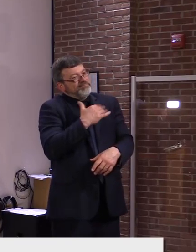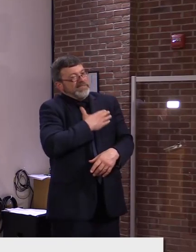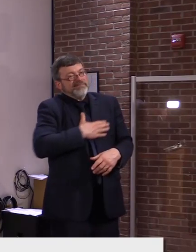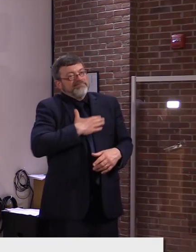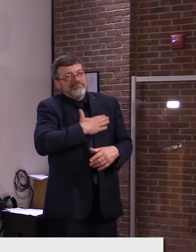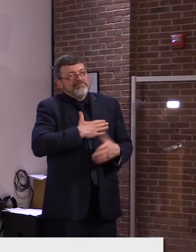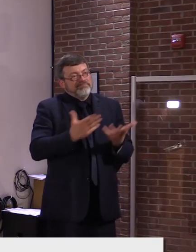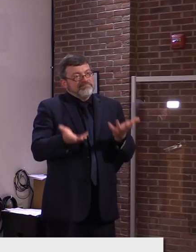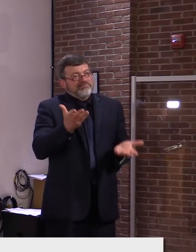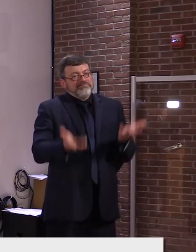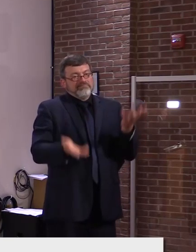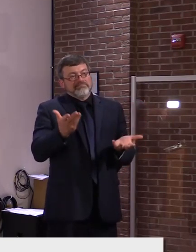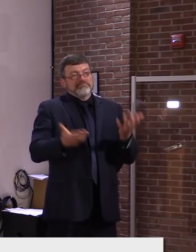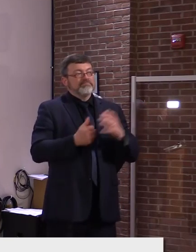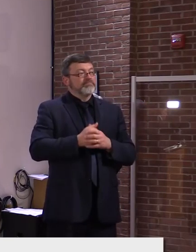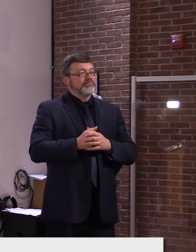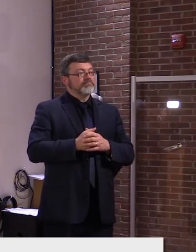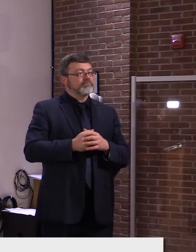Okay, thank you very much.